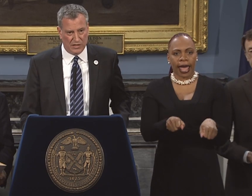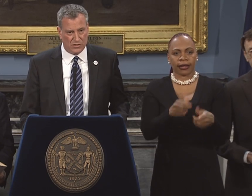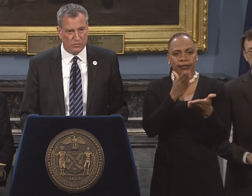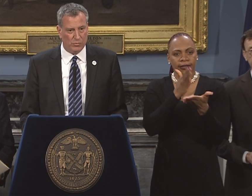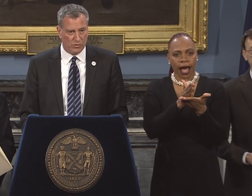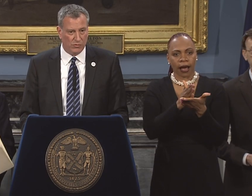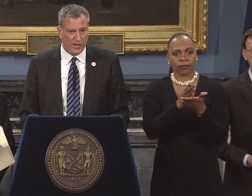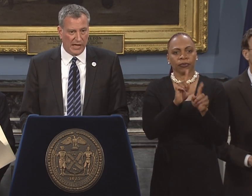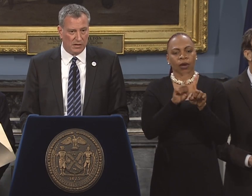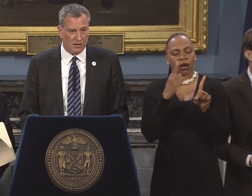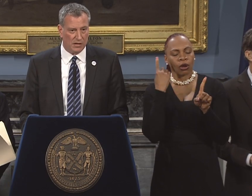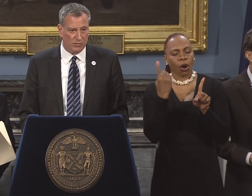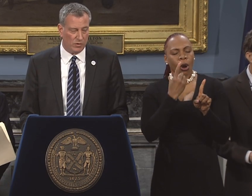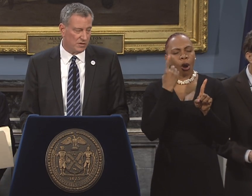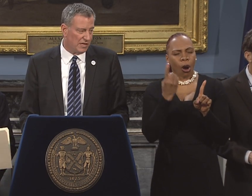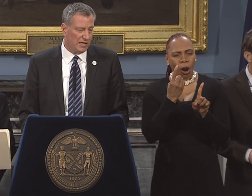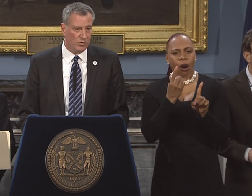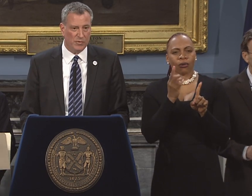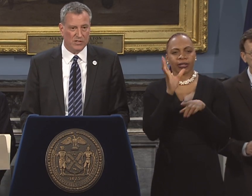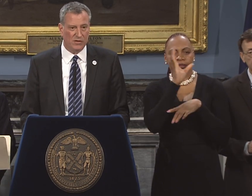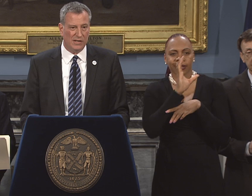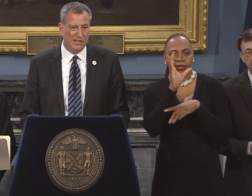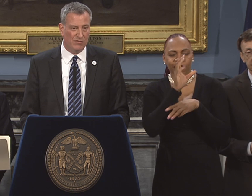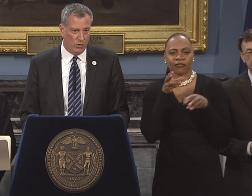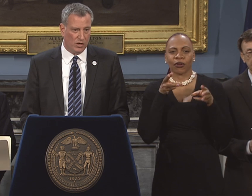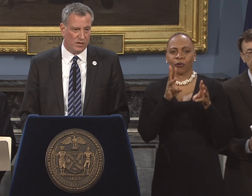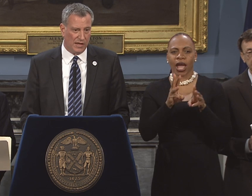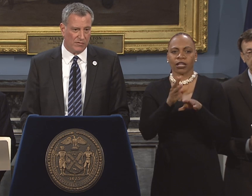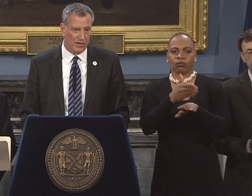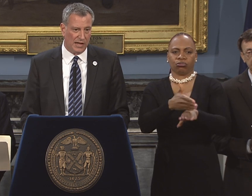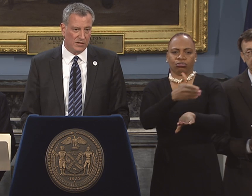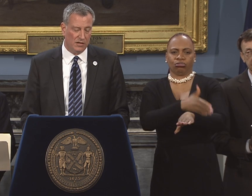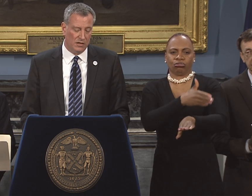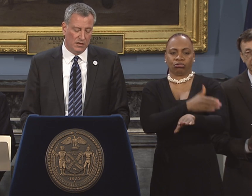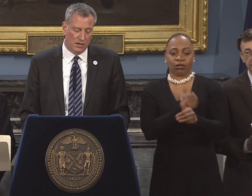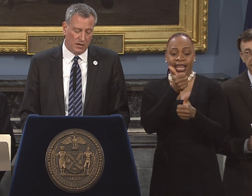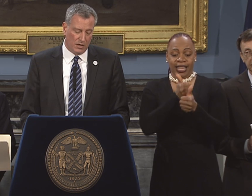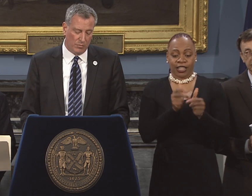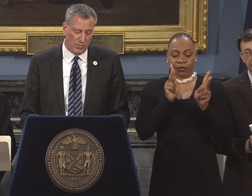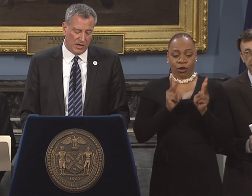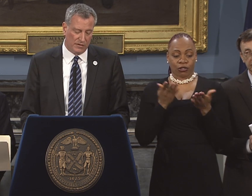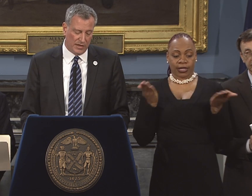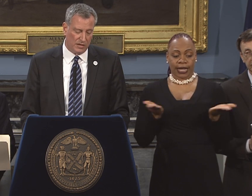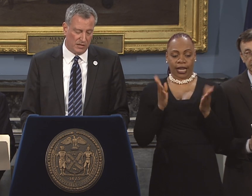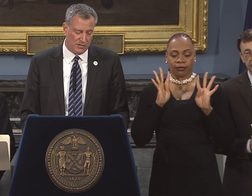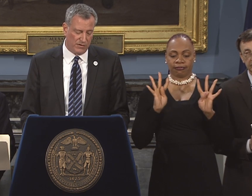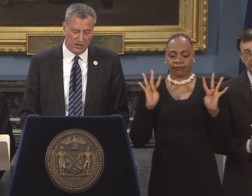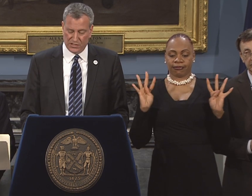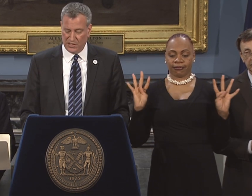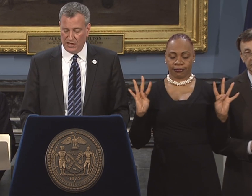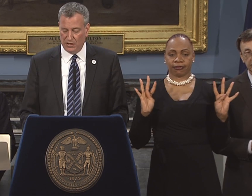for ways to improve that. I think everyone standing with me is very devoted to that fact. But I